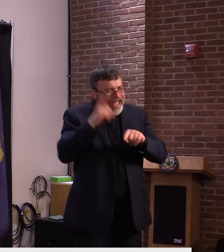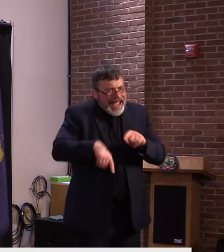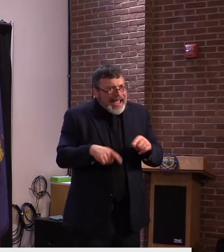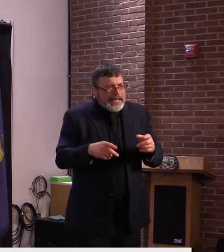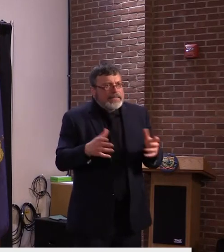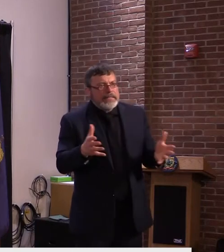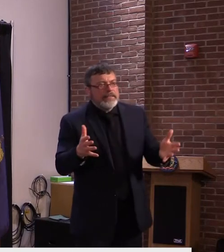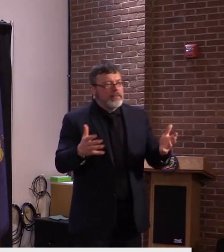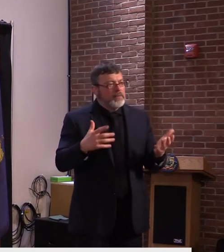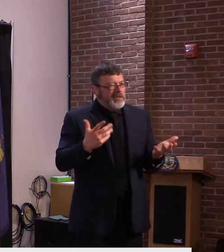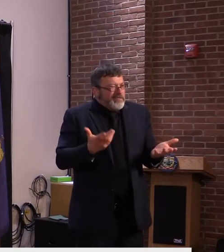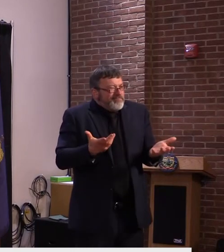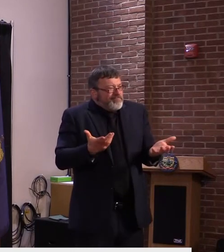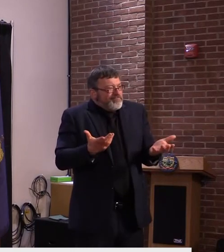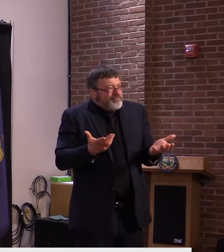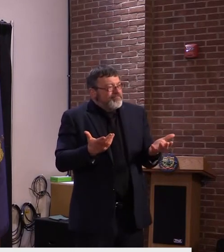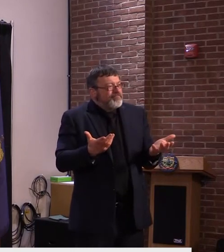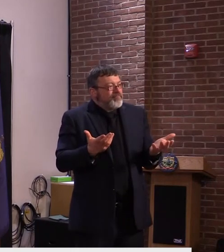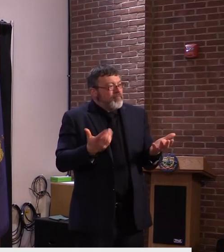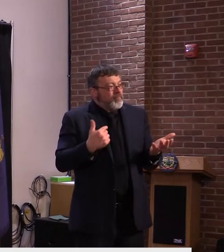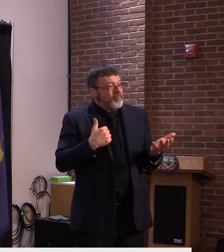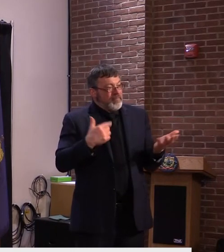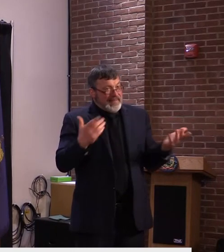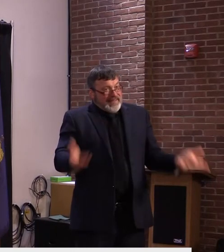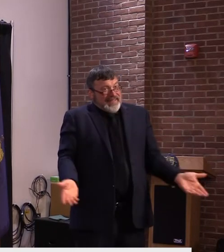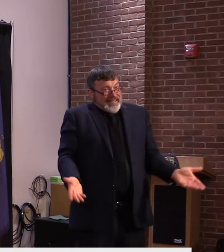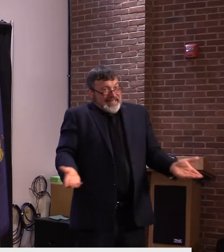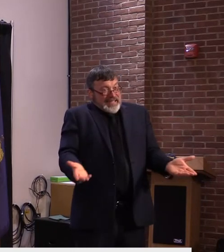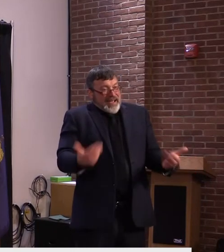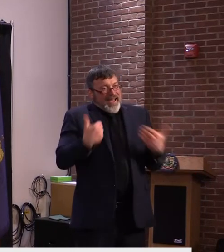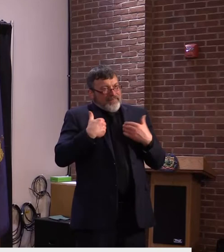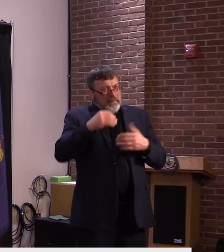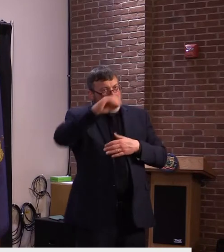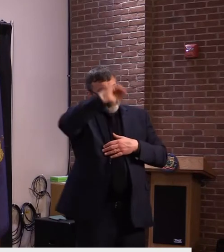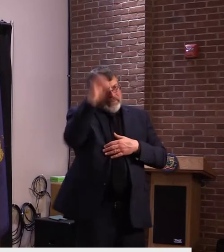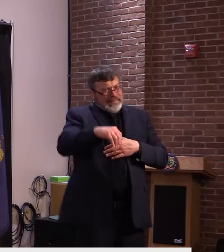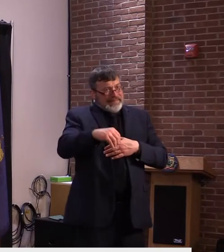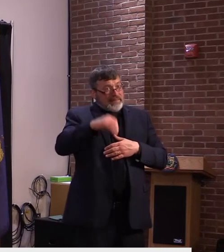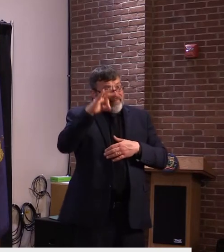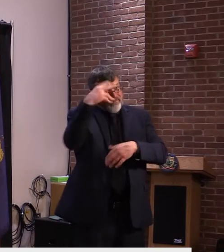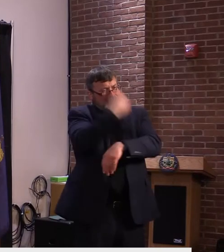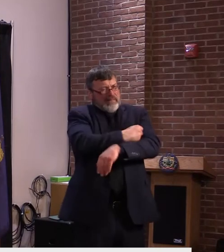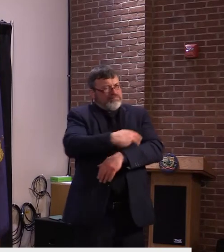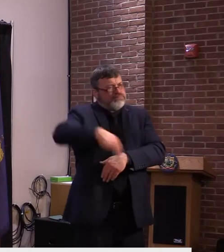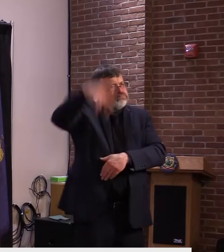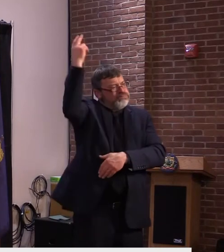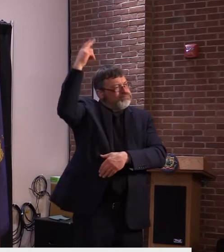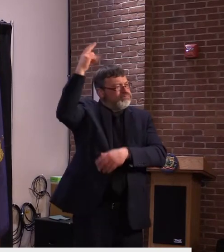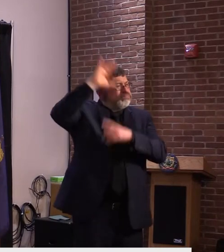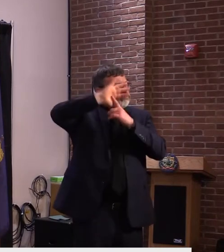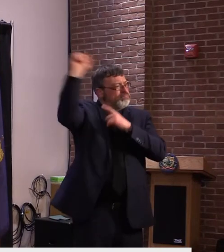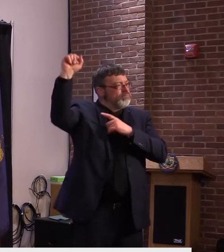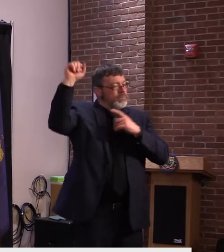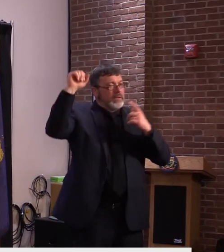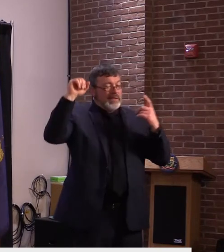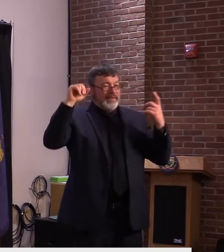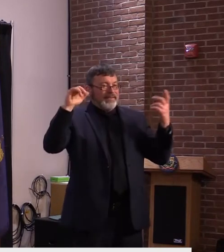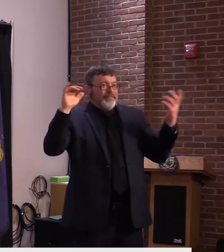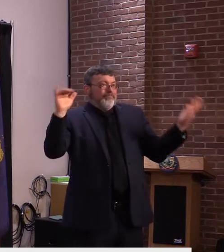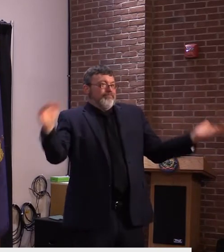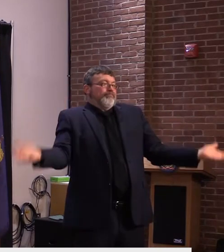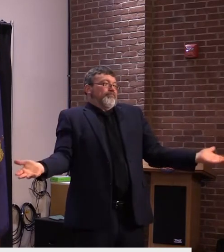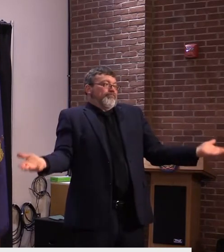rates is because we have made access a non-issue. Everyone has